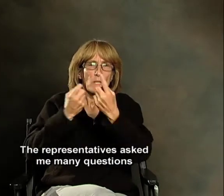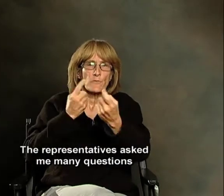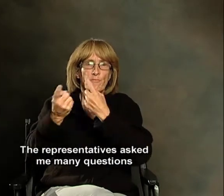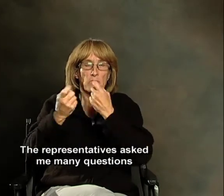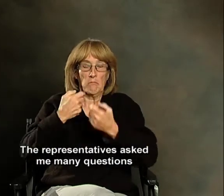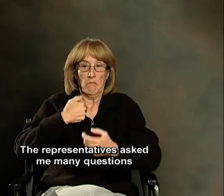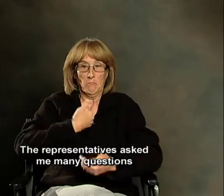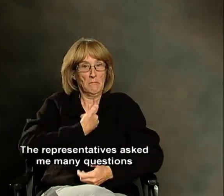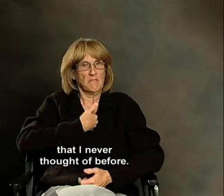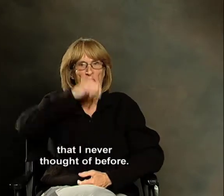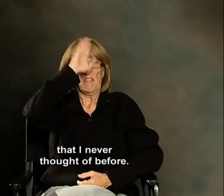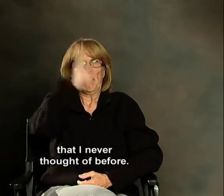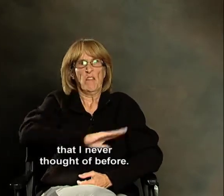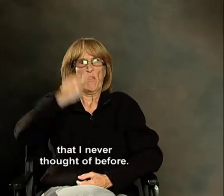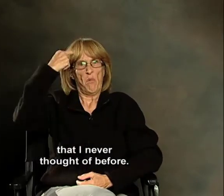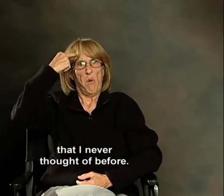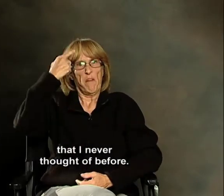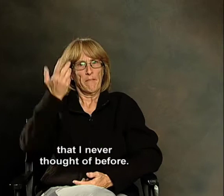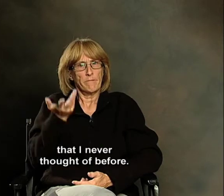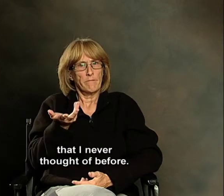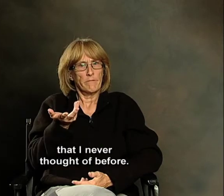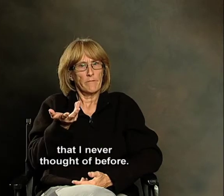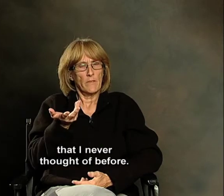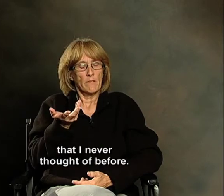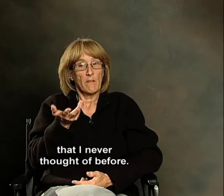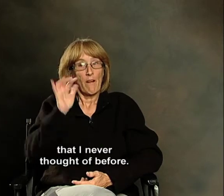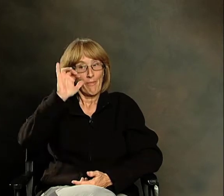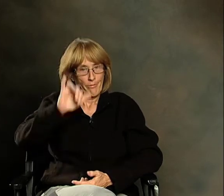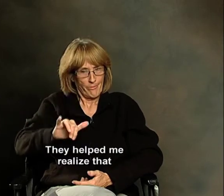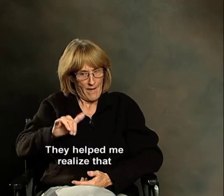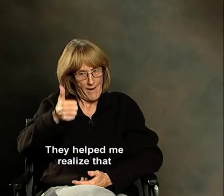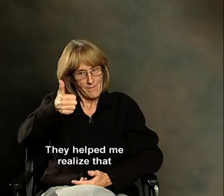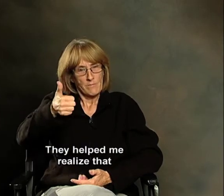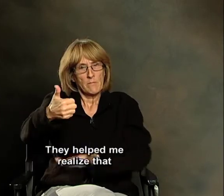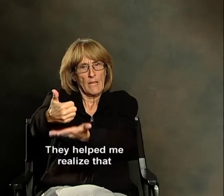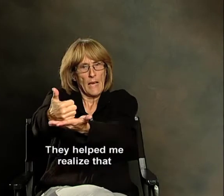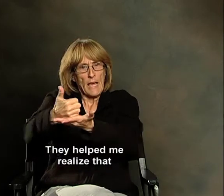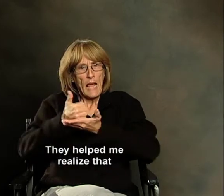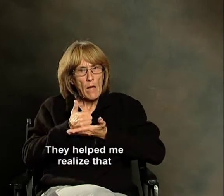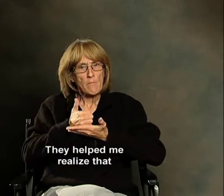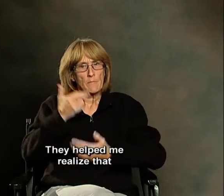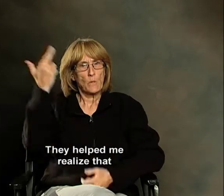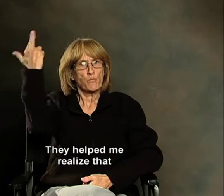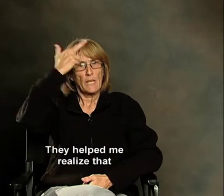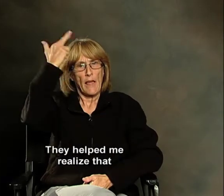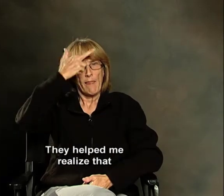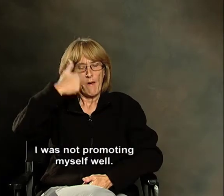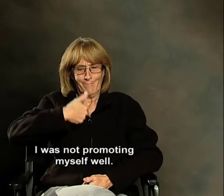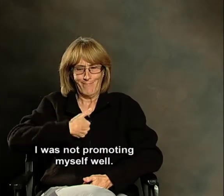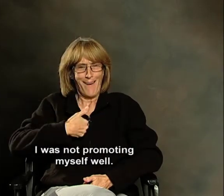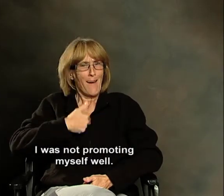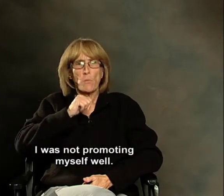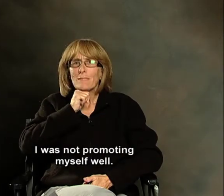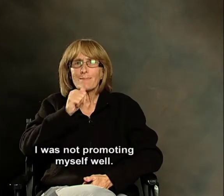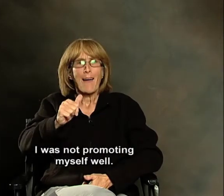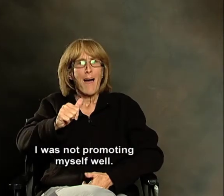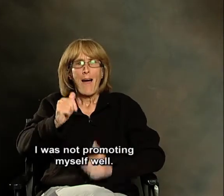questions that I never thought of before. They helped me realize that I was not